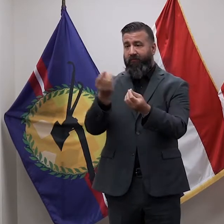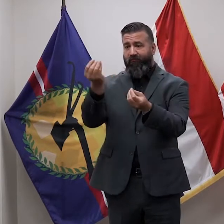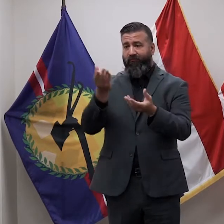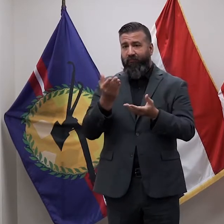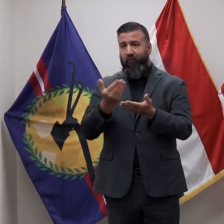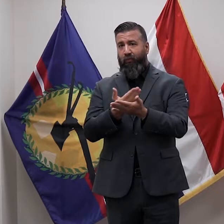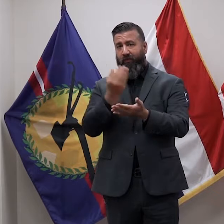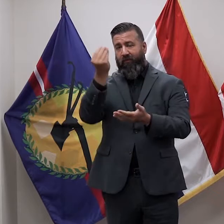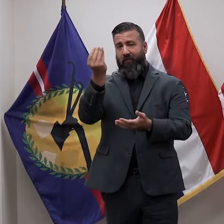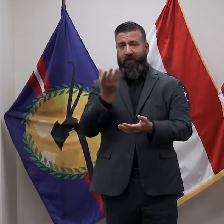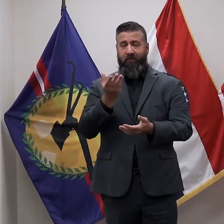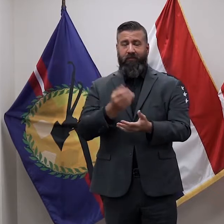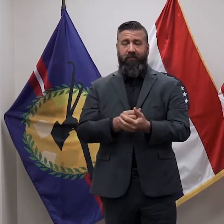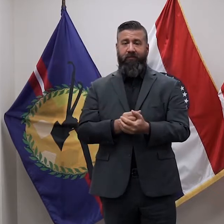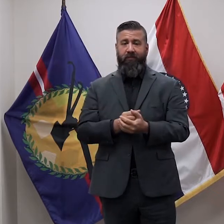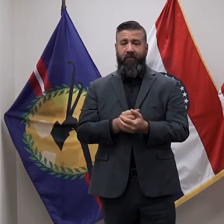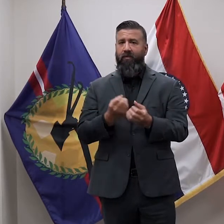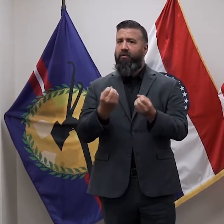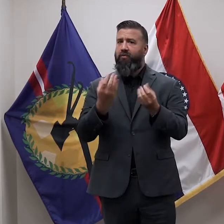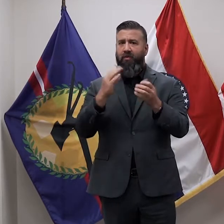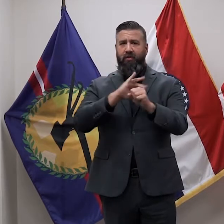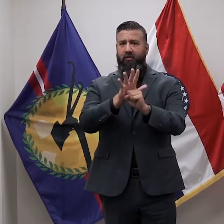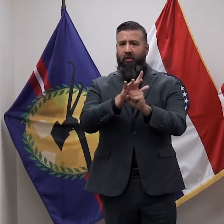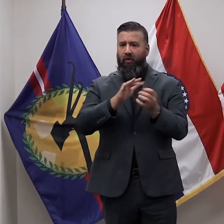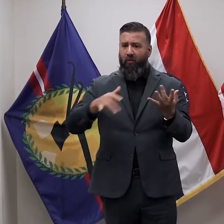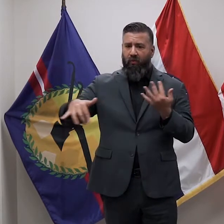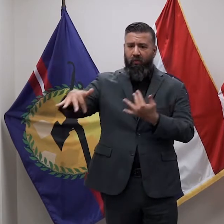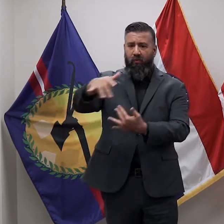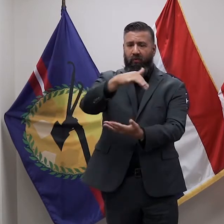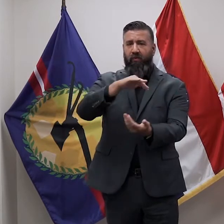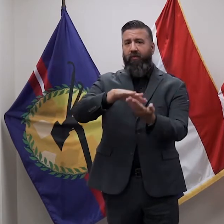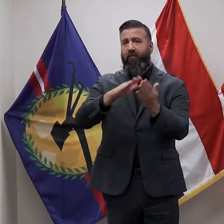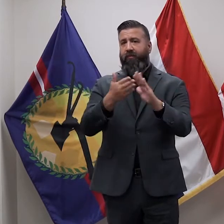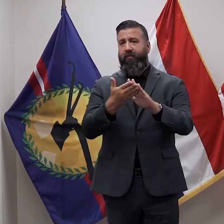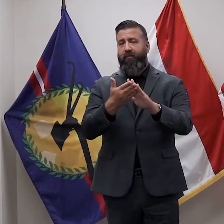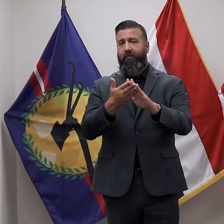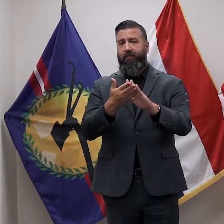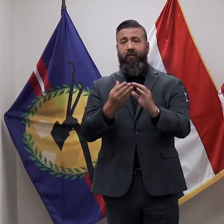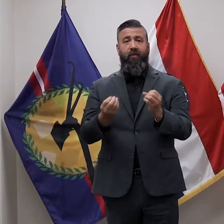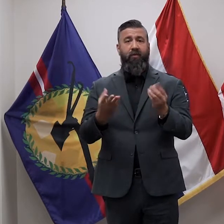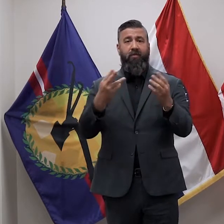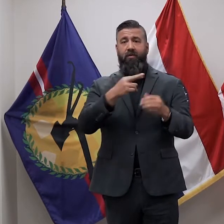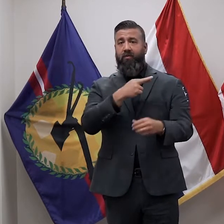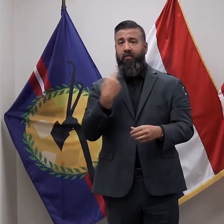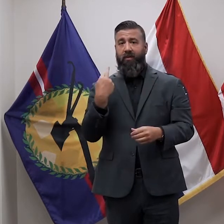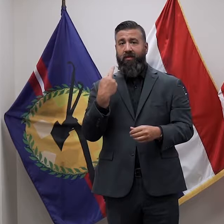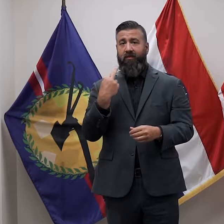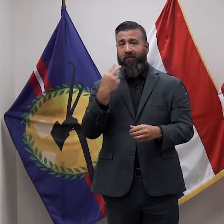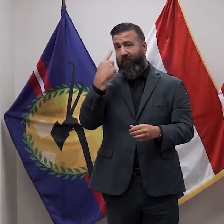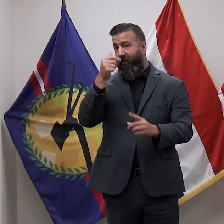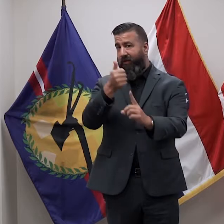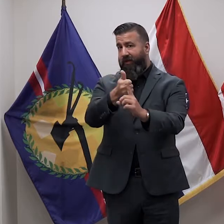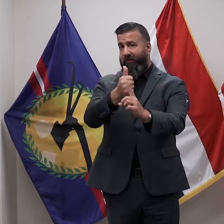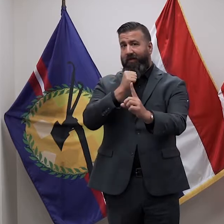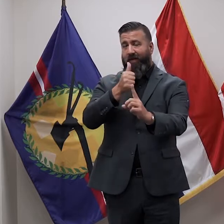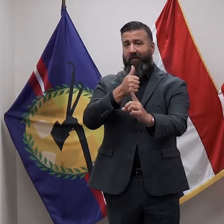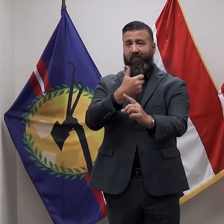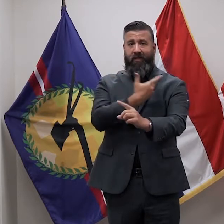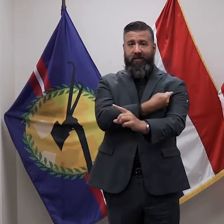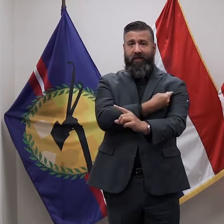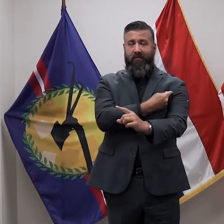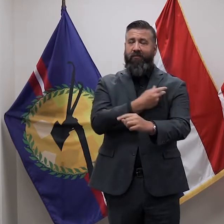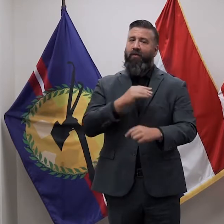much virus circulating in our community. There's too great a risk to not get vaccinated, and please wear a